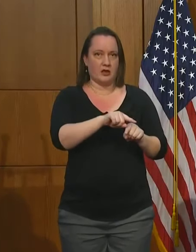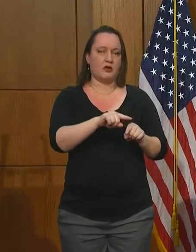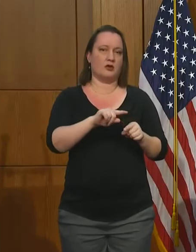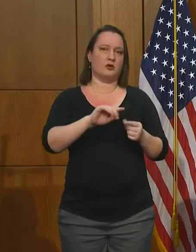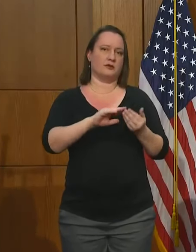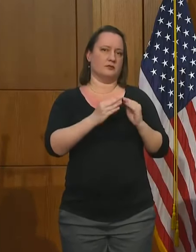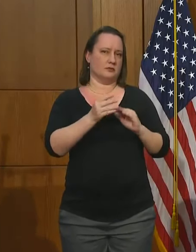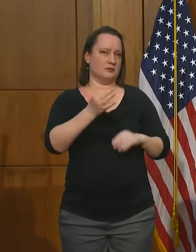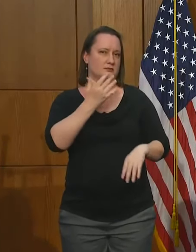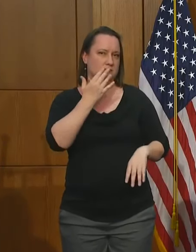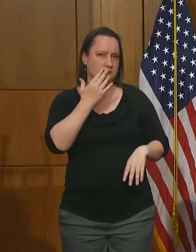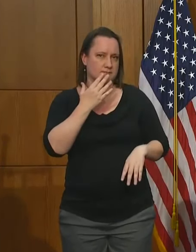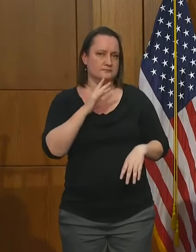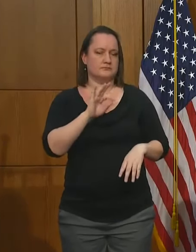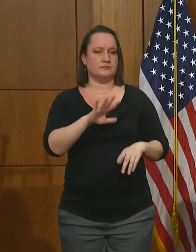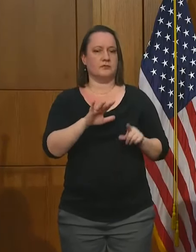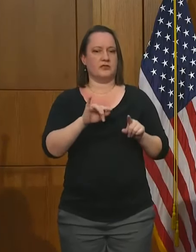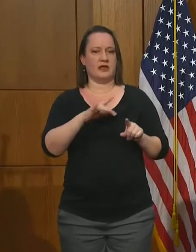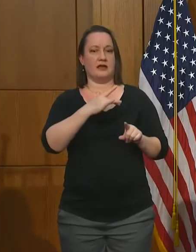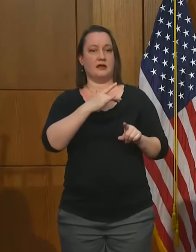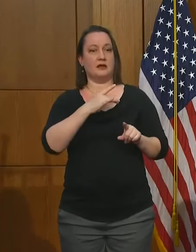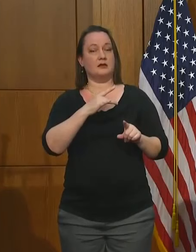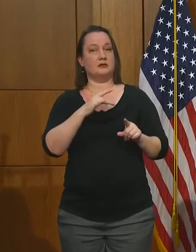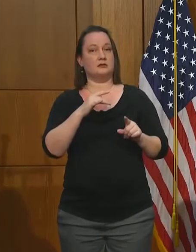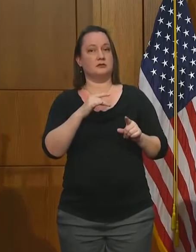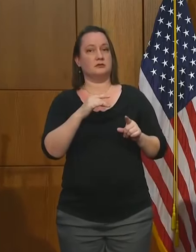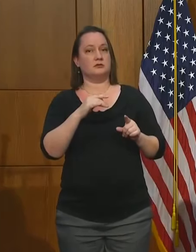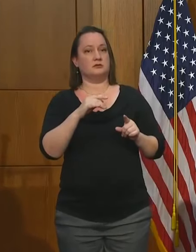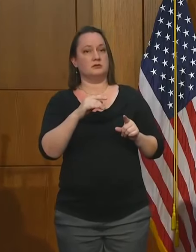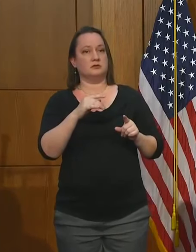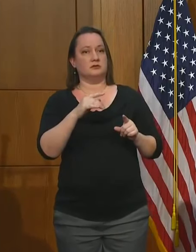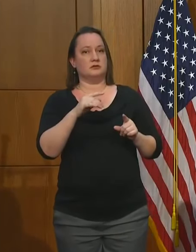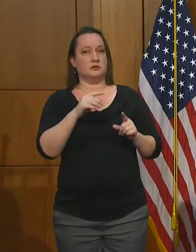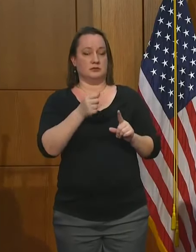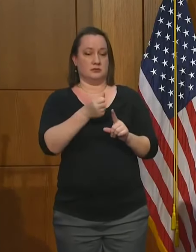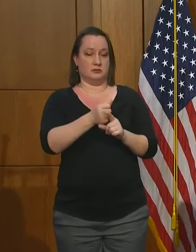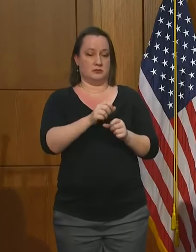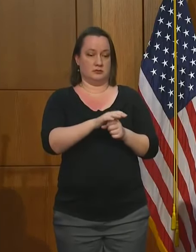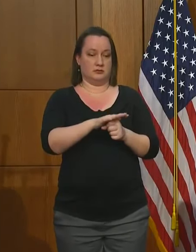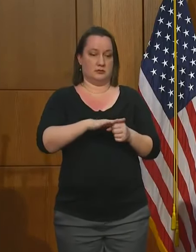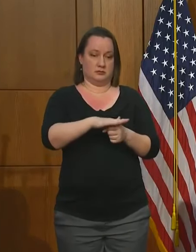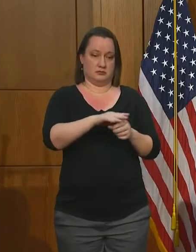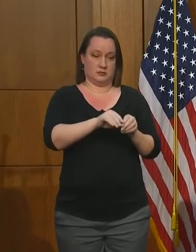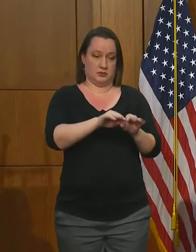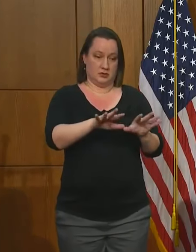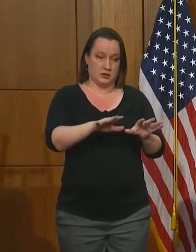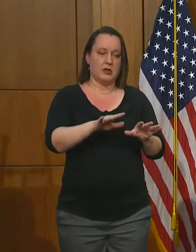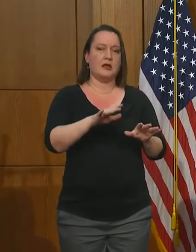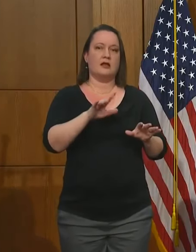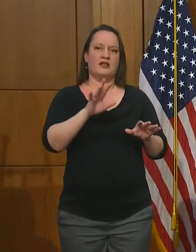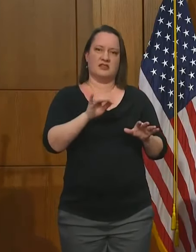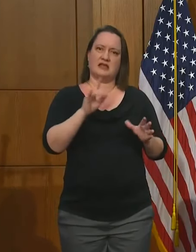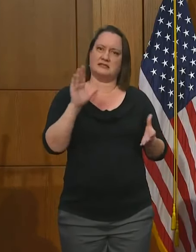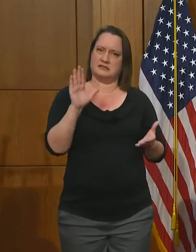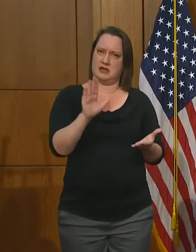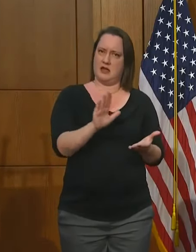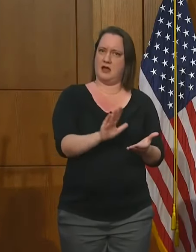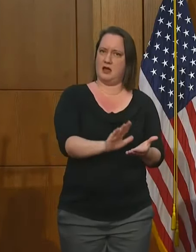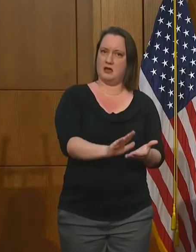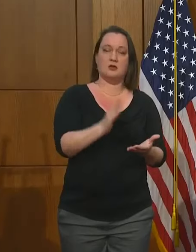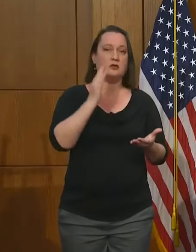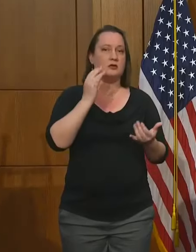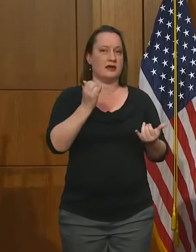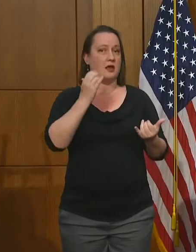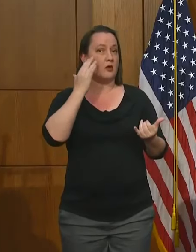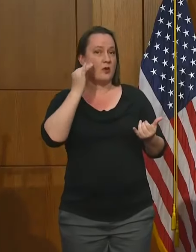been trending down. The number of cases has been coming down as we've put a lot of